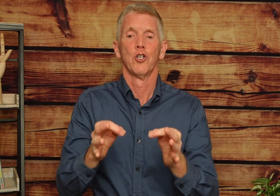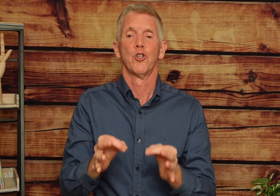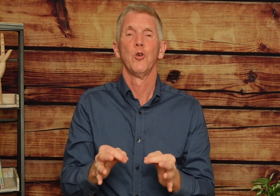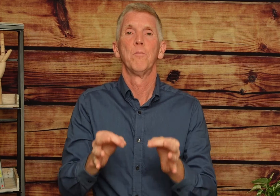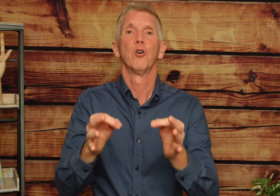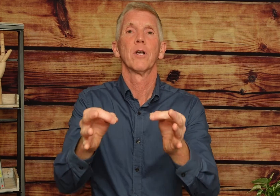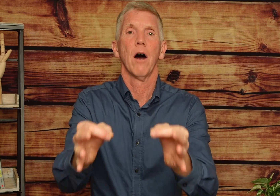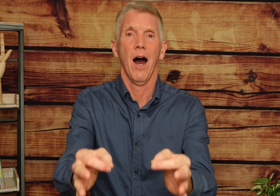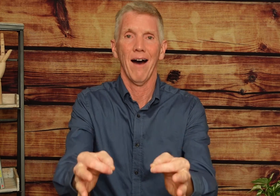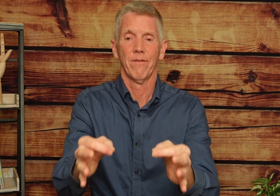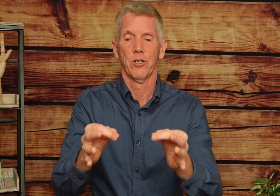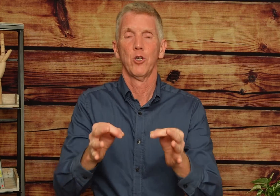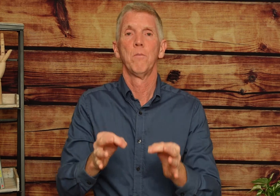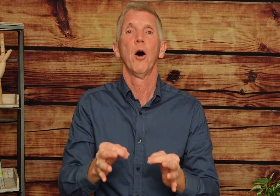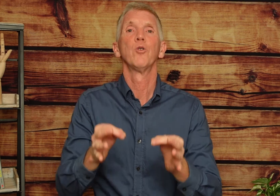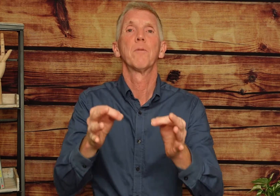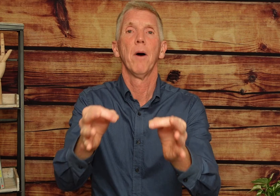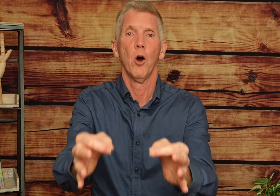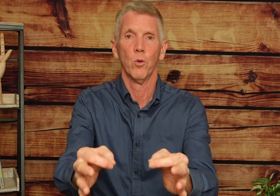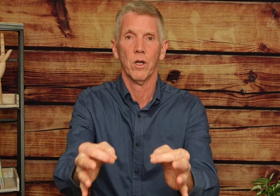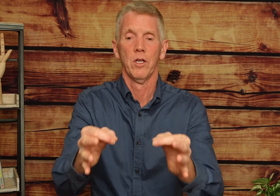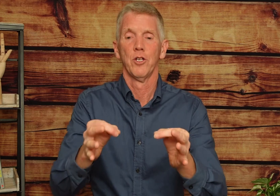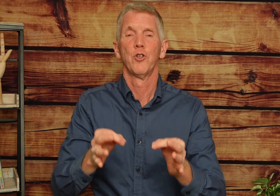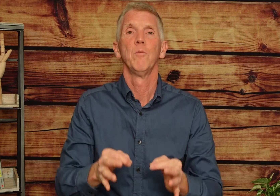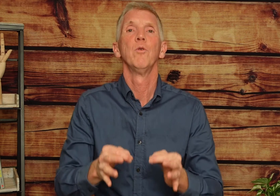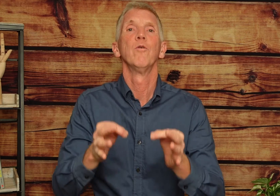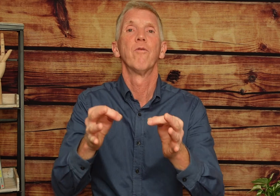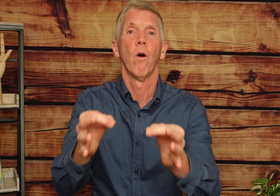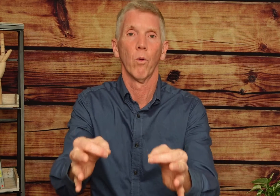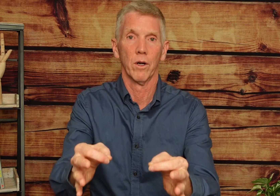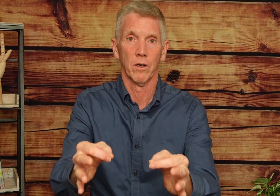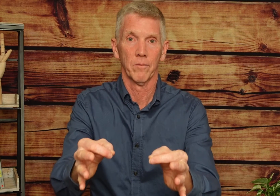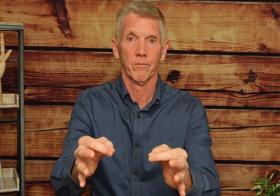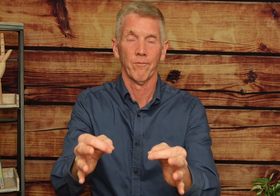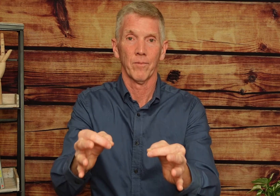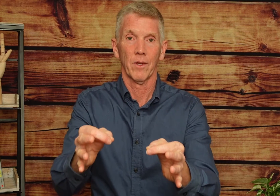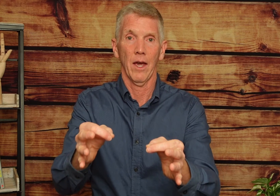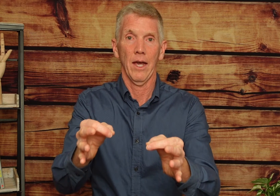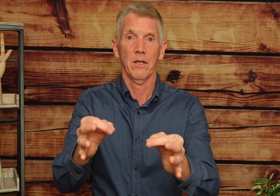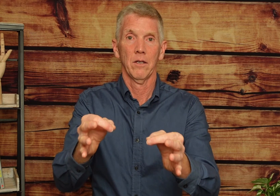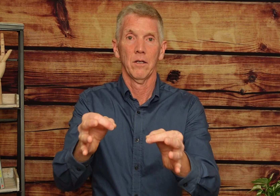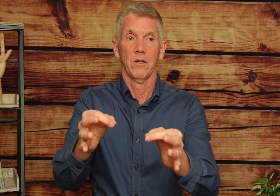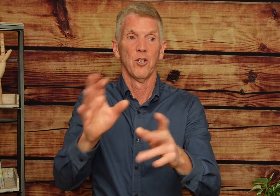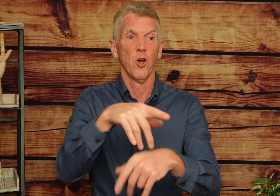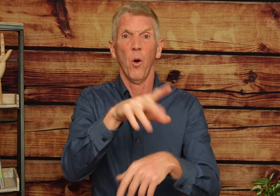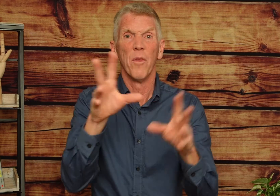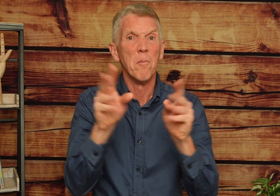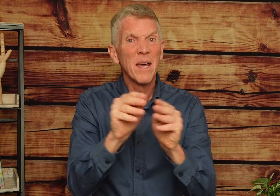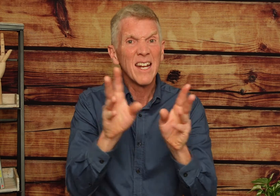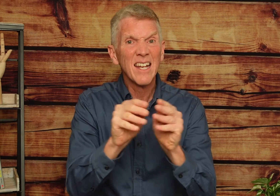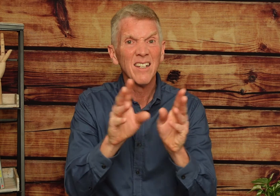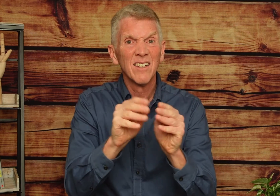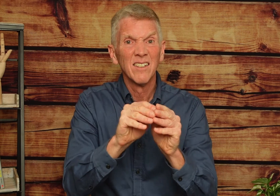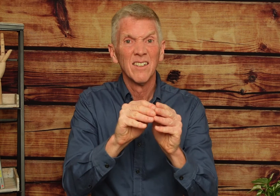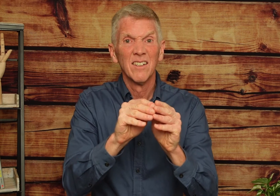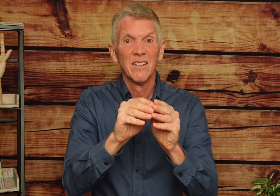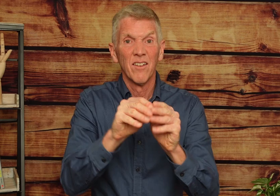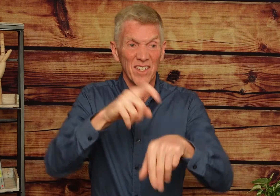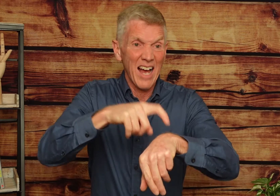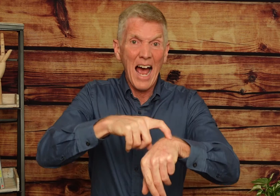To put it off, to postpone, to move forward. Okay? So the meeting, the time